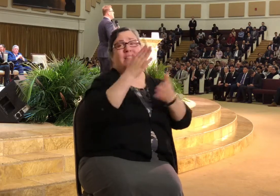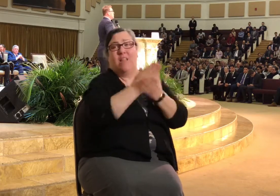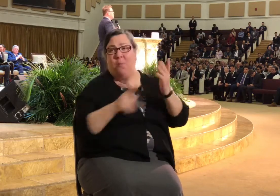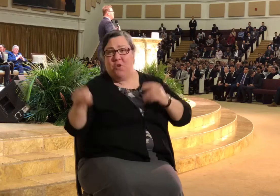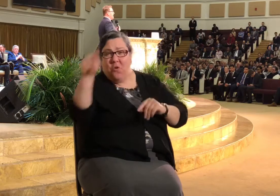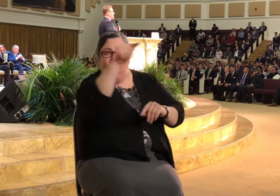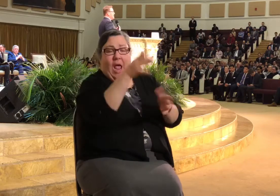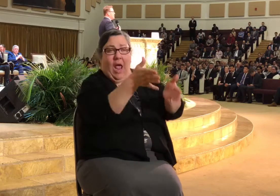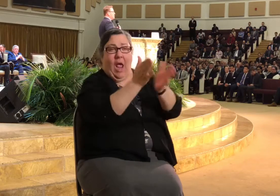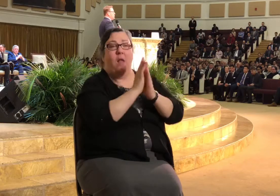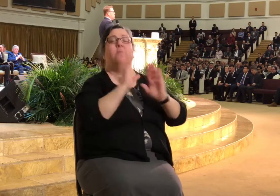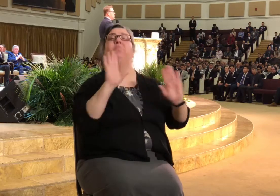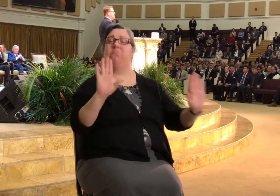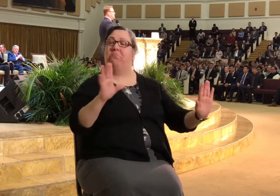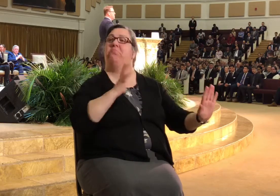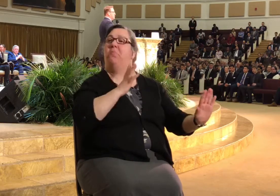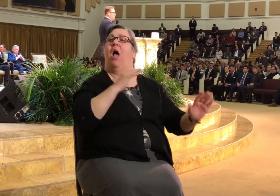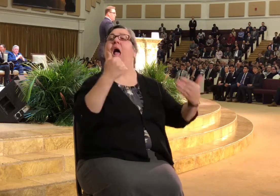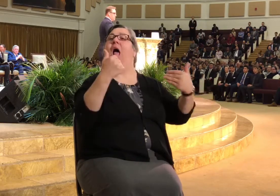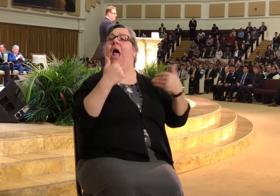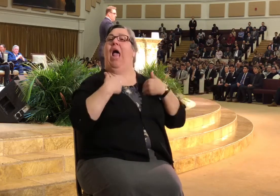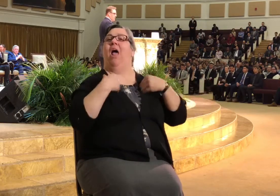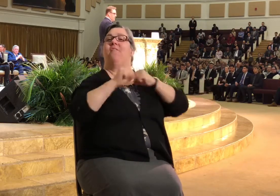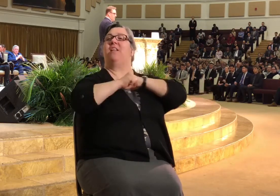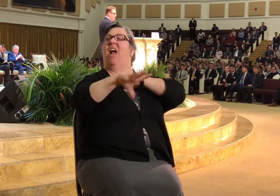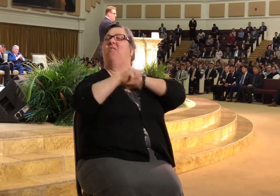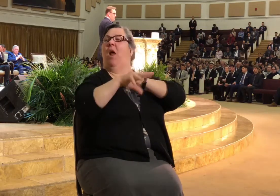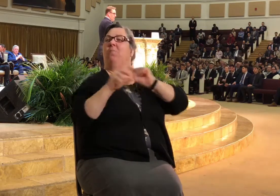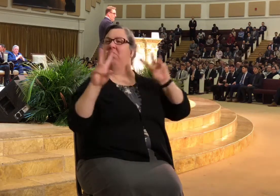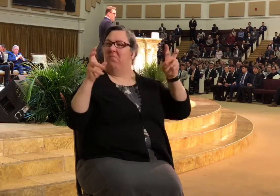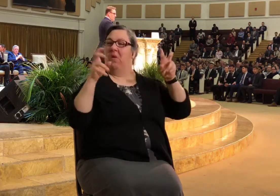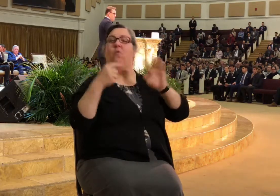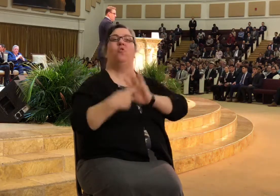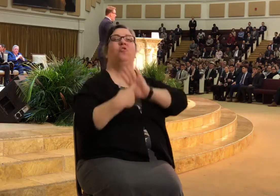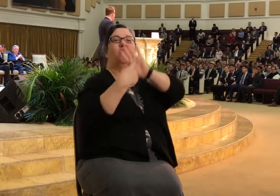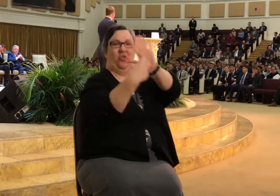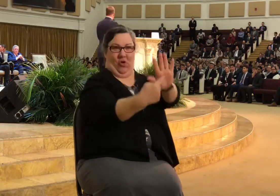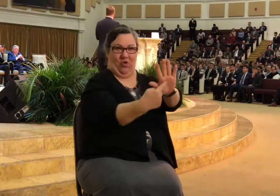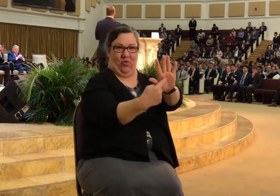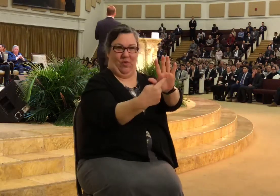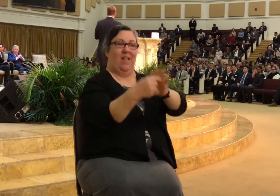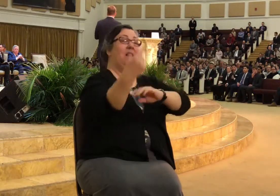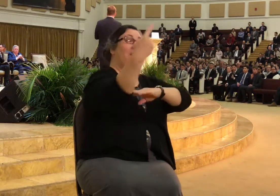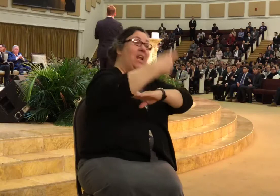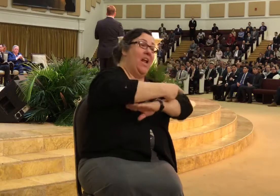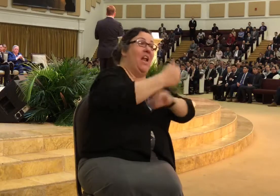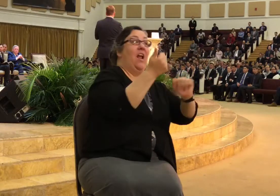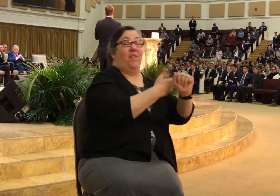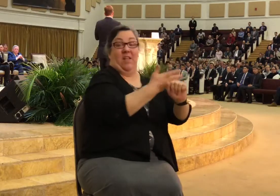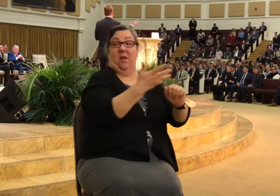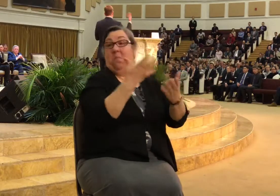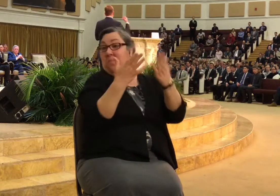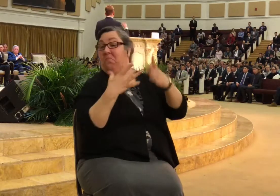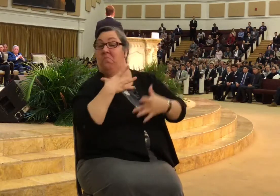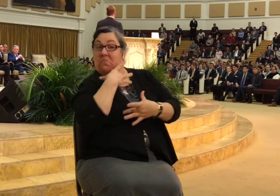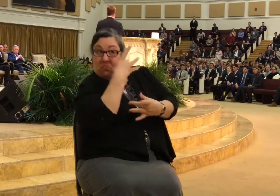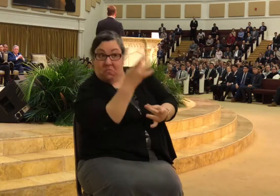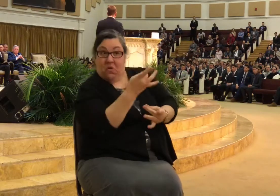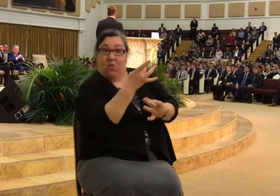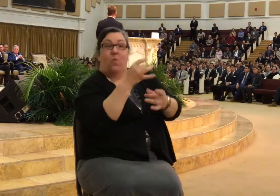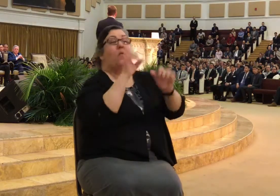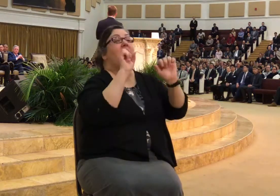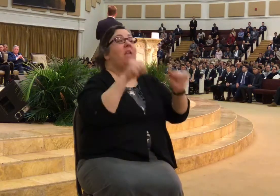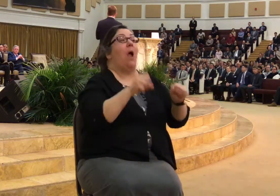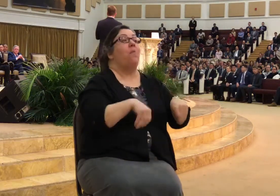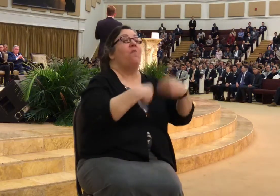so we've got a little promo here that we're going to give you and give you the dates. And so maybe this would be of interest. We can do group rates